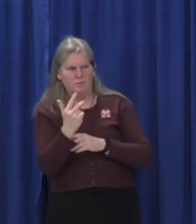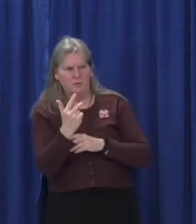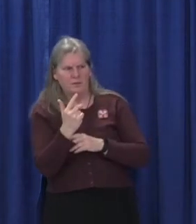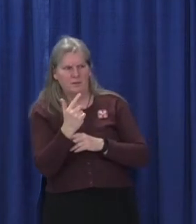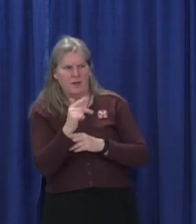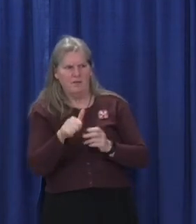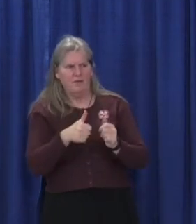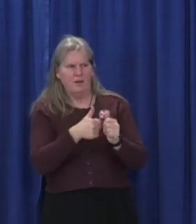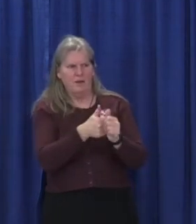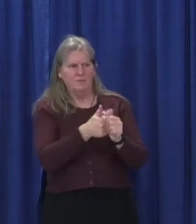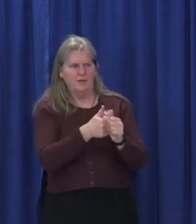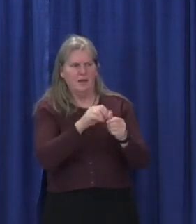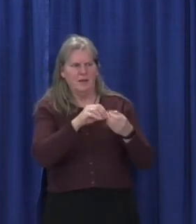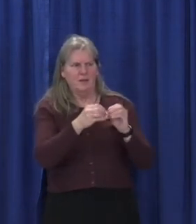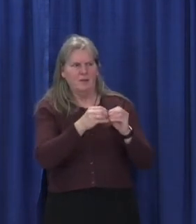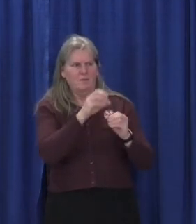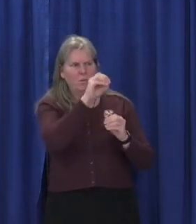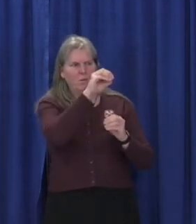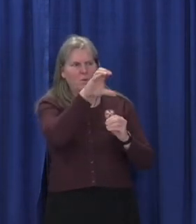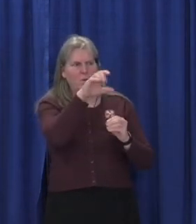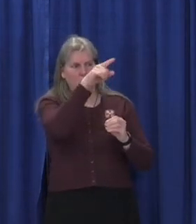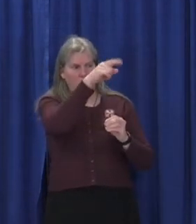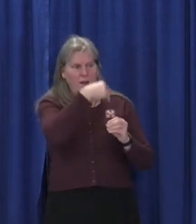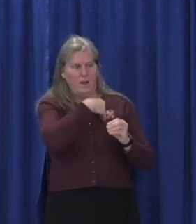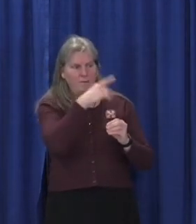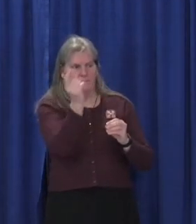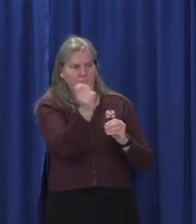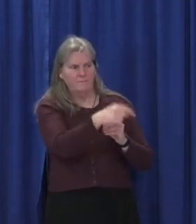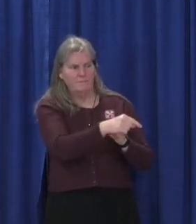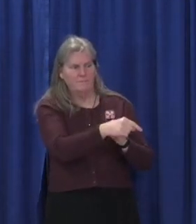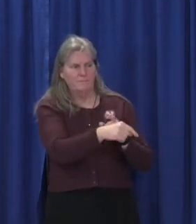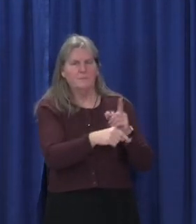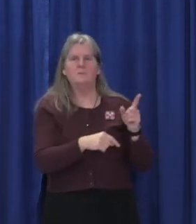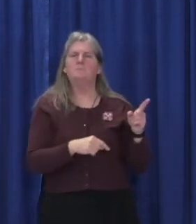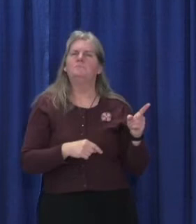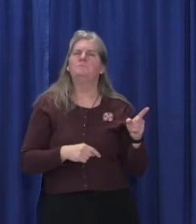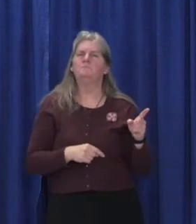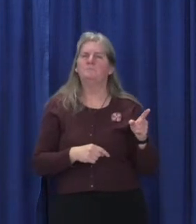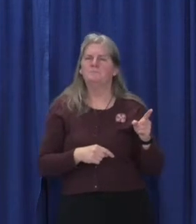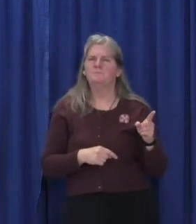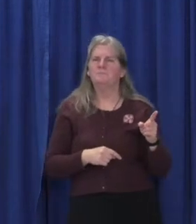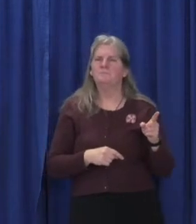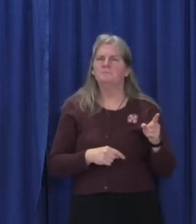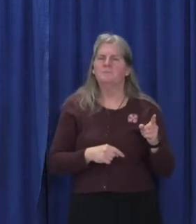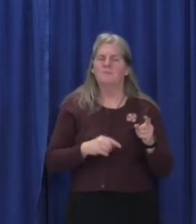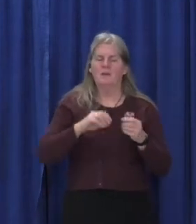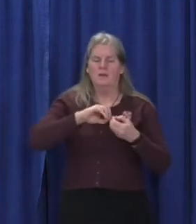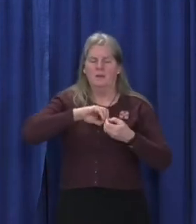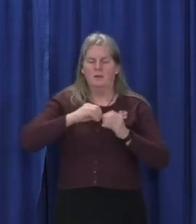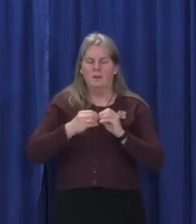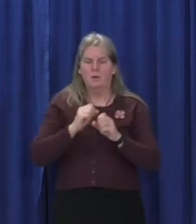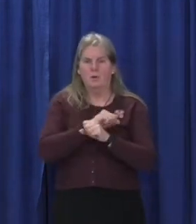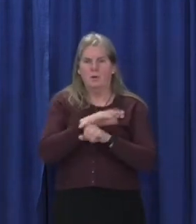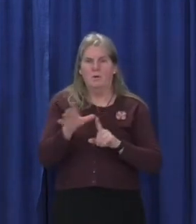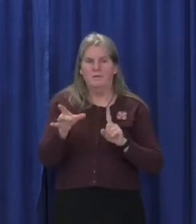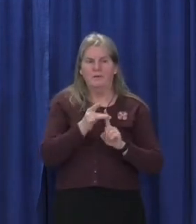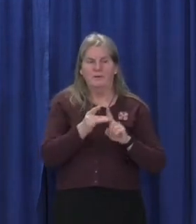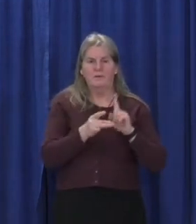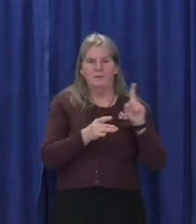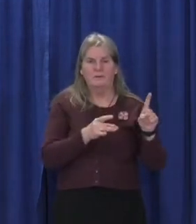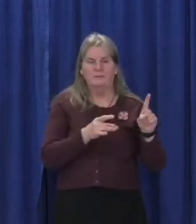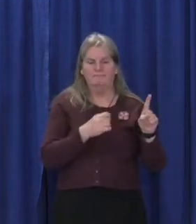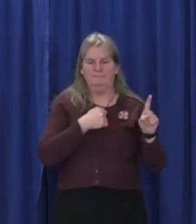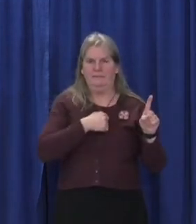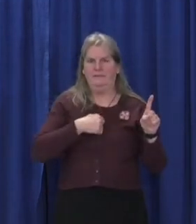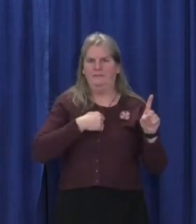updated case count in Old Crow and what the situation is like there now? So the case count yesterday, I apologize, I haven't